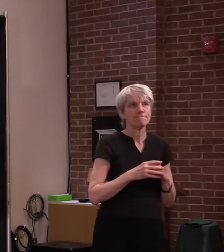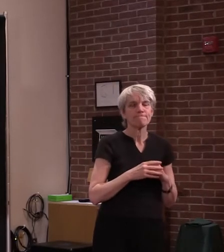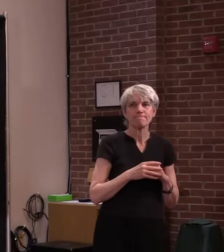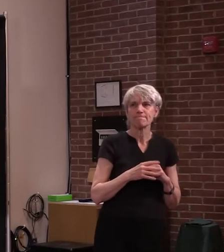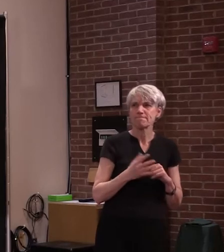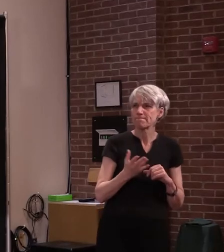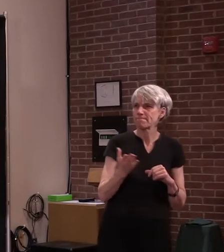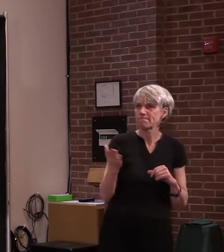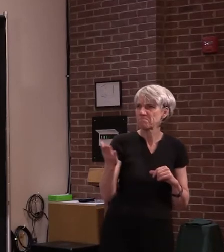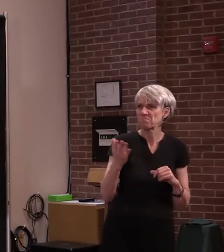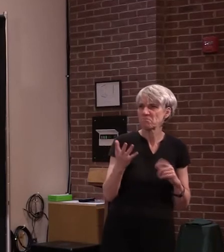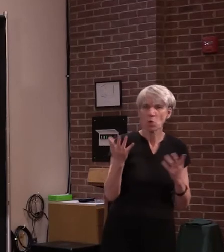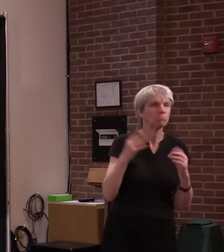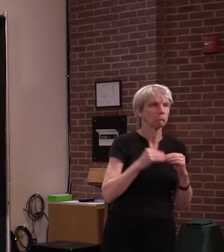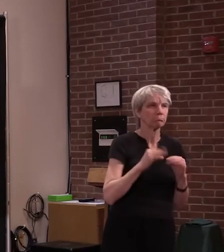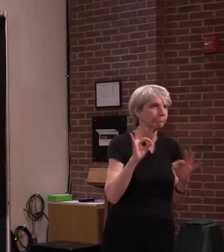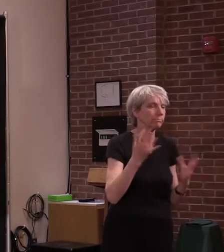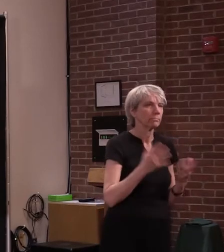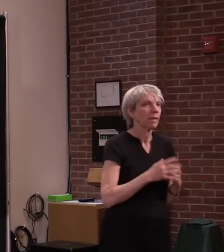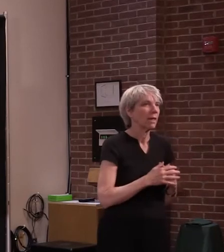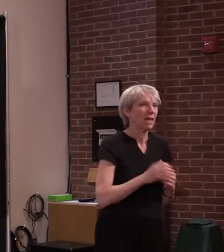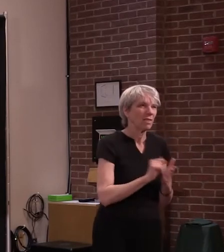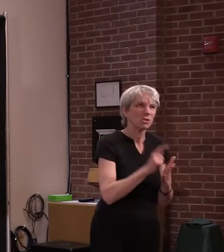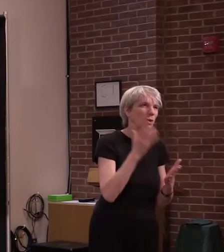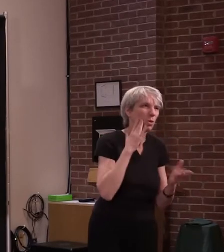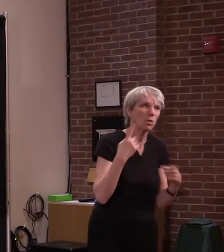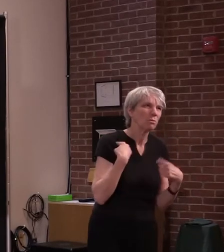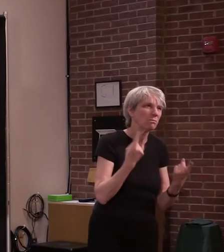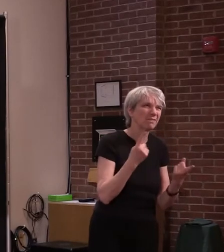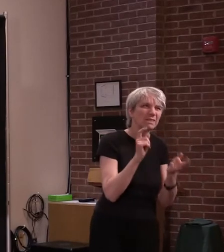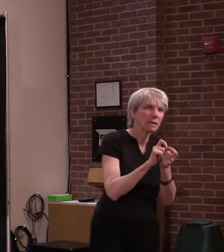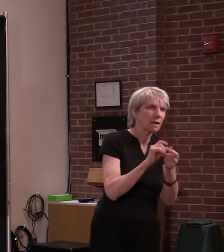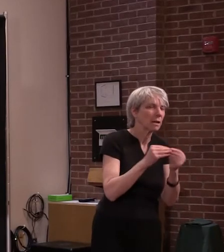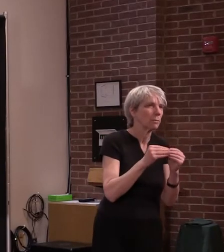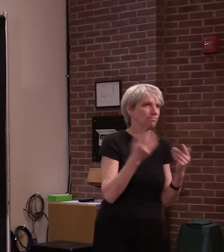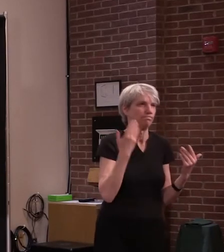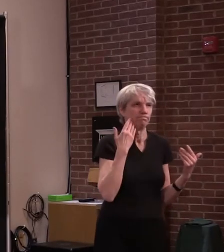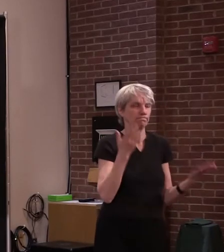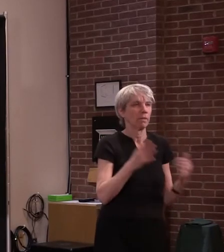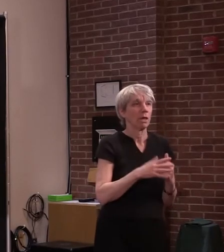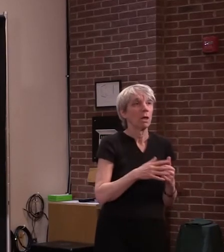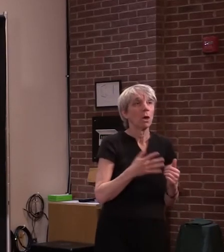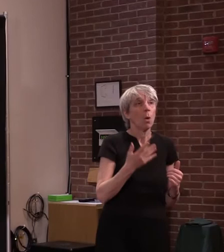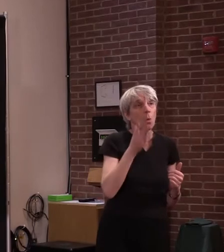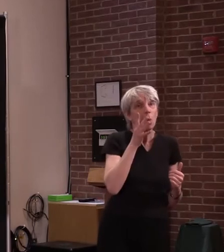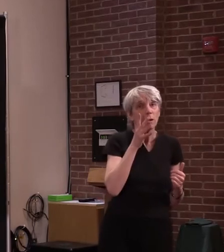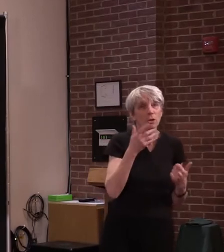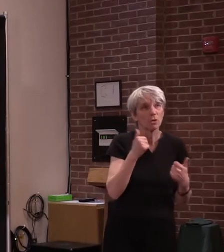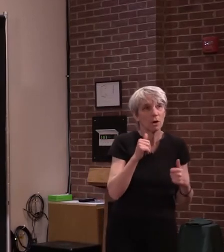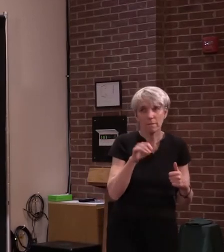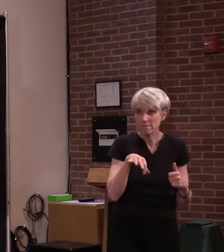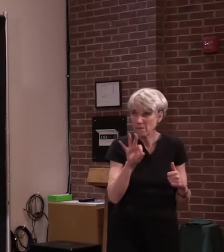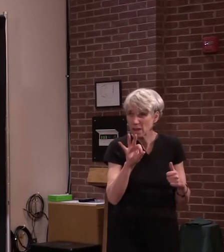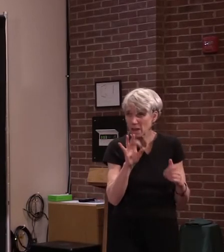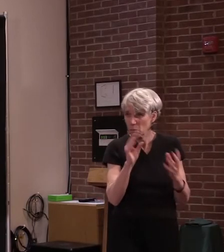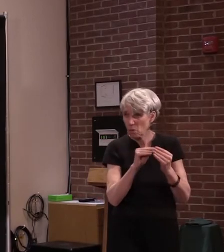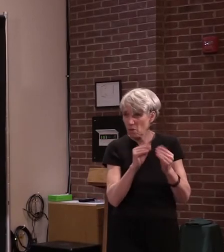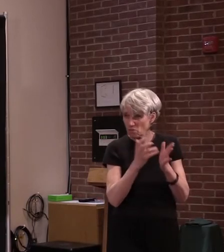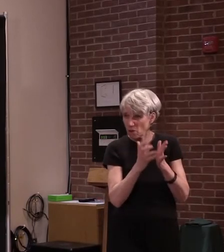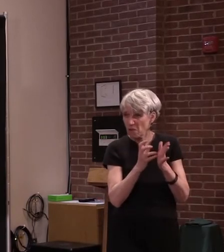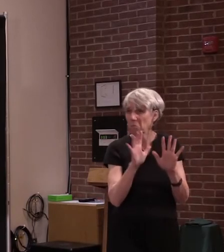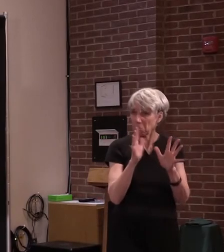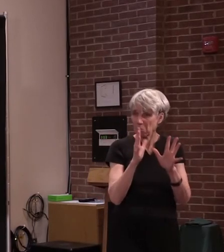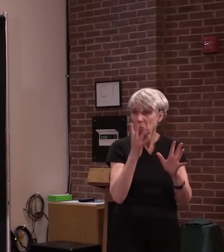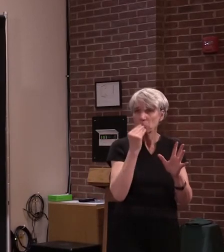you have anything to add to that? Okay, that's just all I can tell you at this point. We'll try and update you when we see more hitting